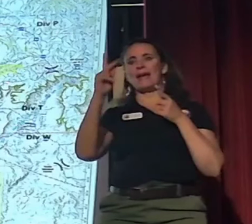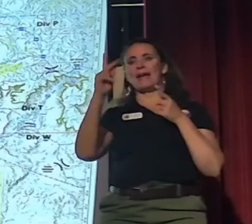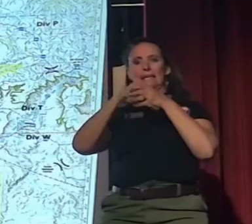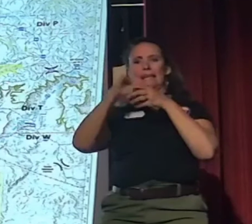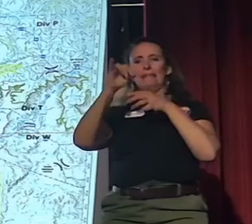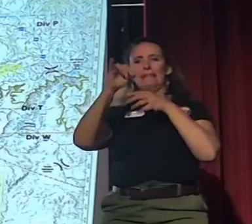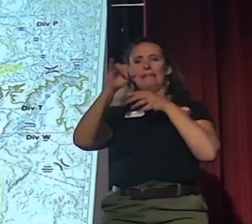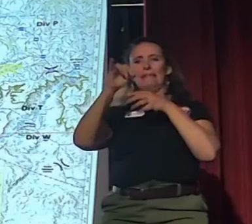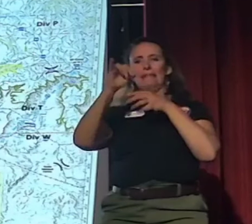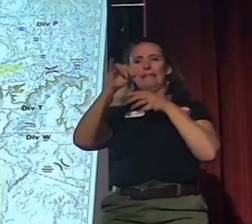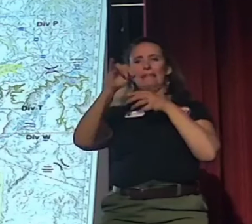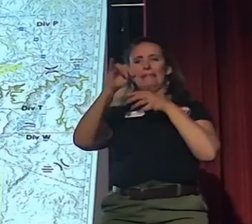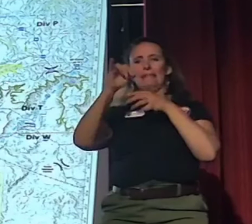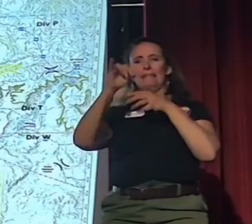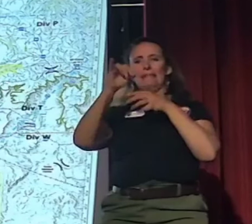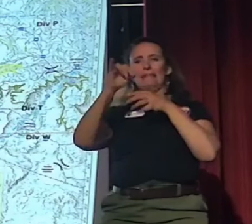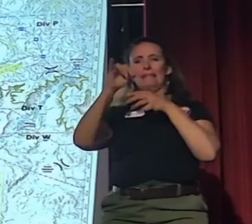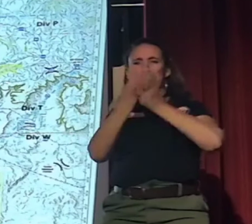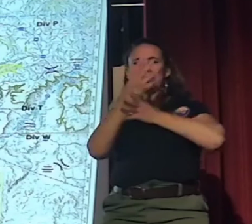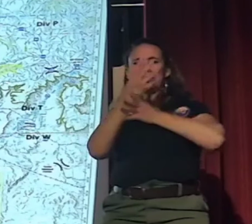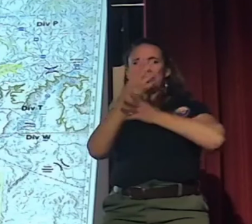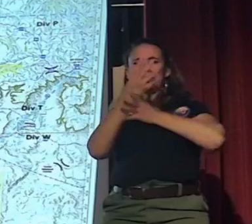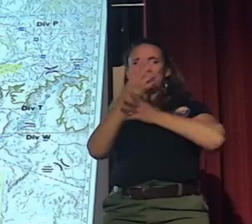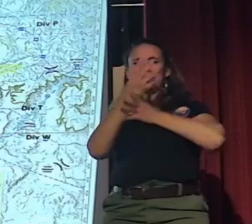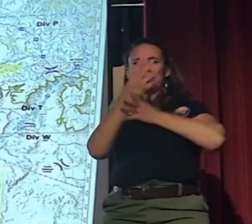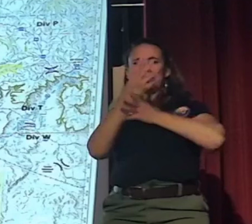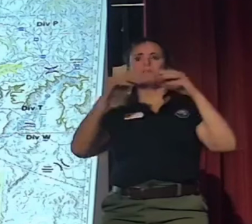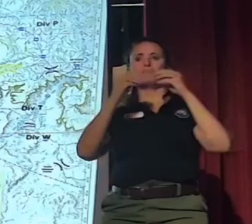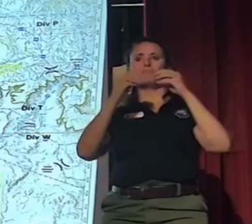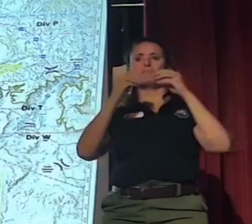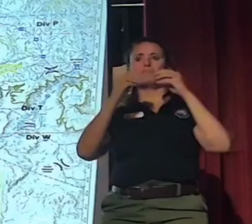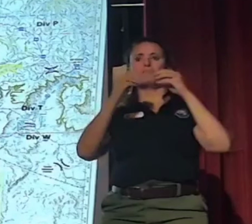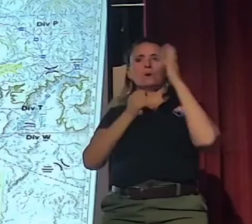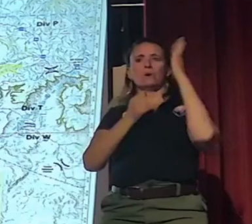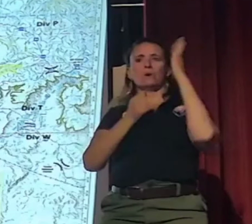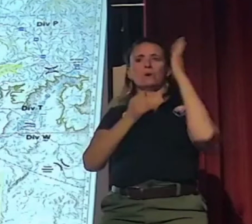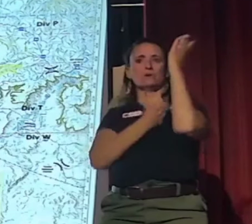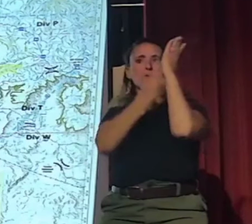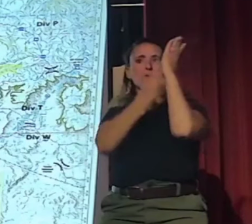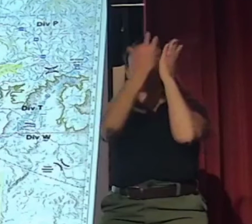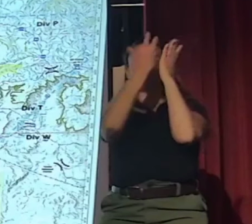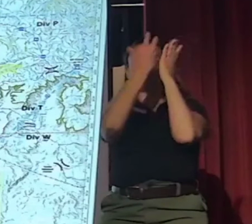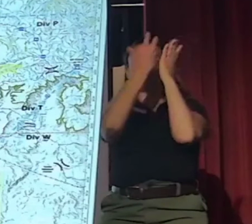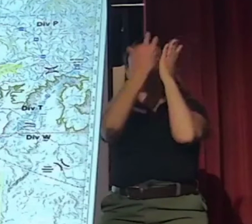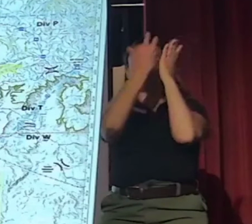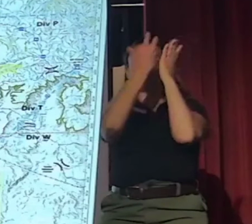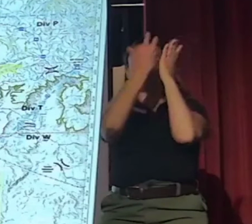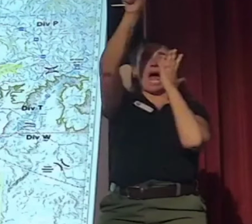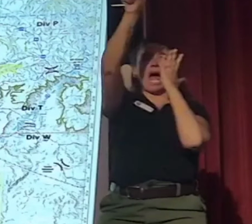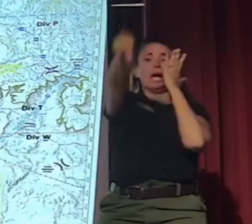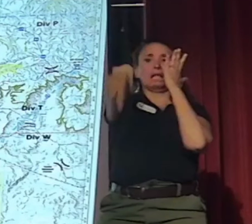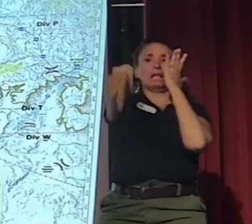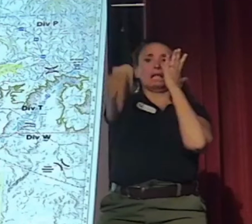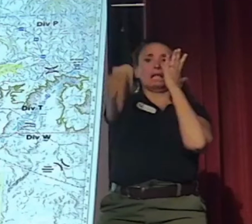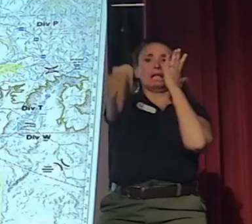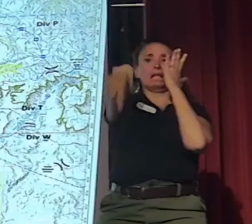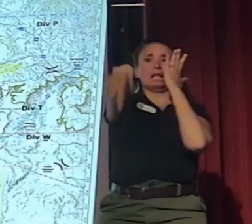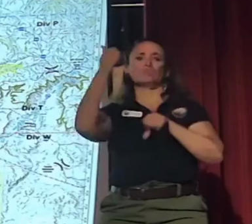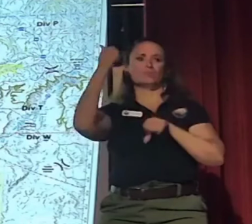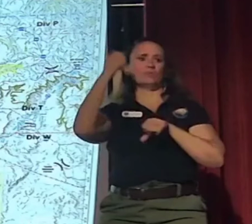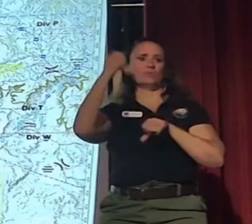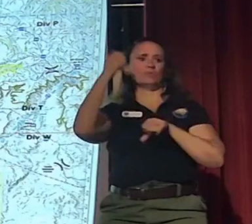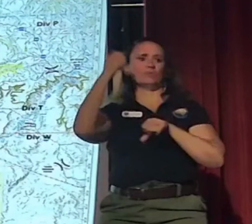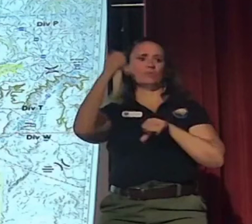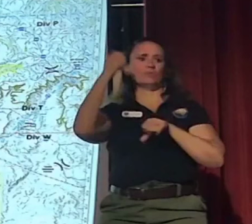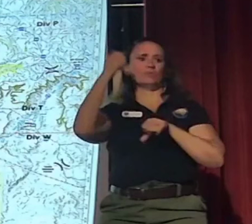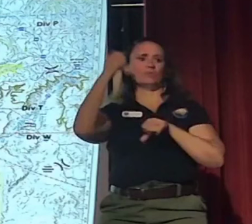type. When it transitions into the timber, your spotting distance become a lot further and a lot longer. Right now, that's